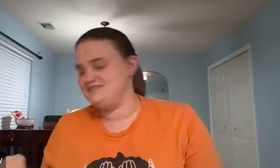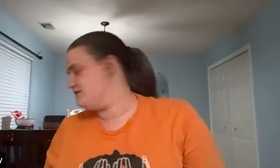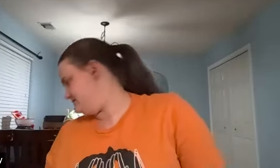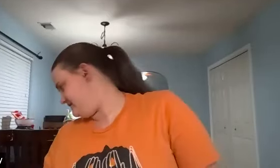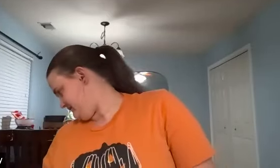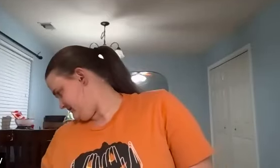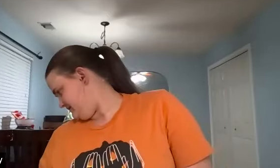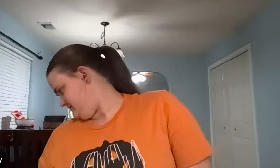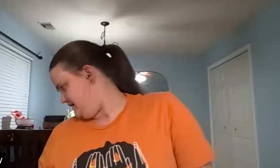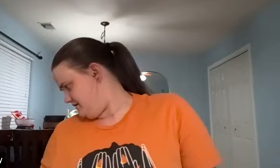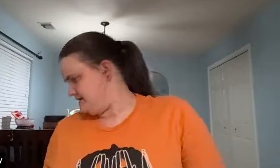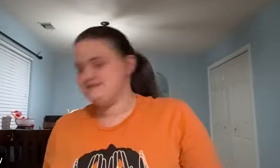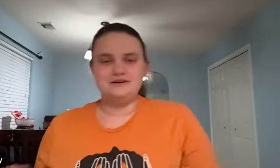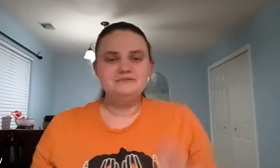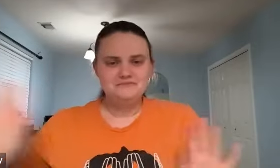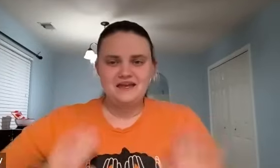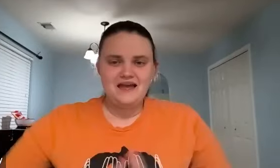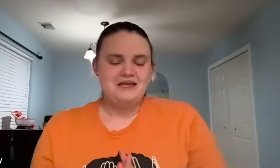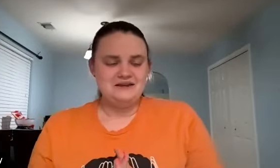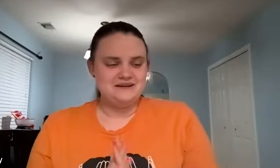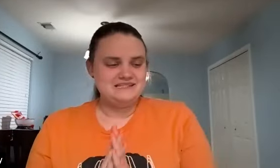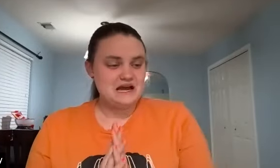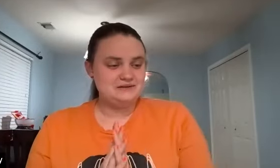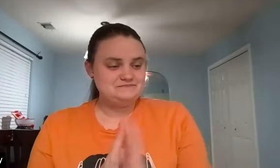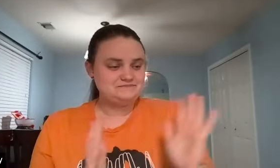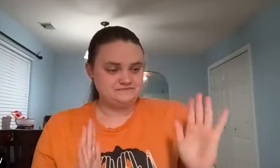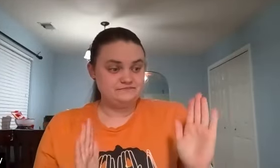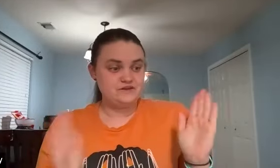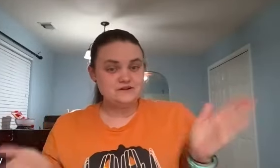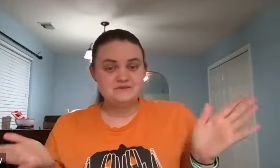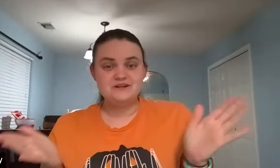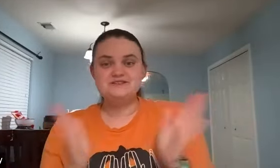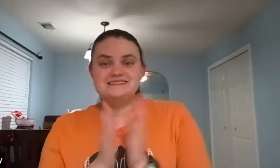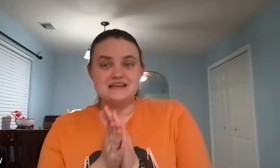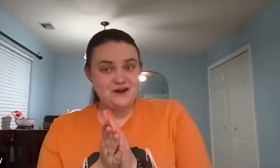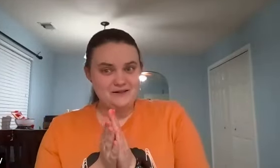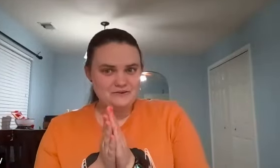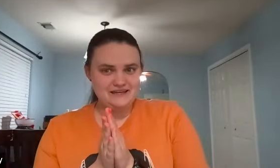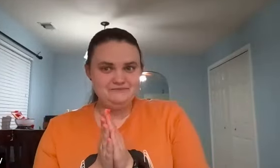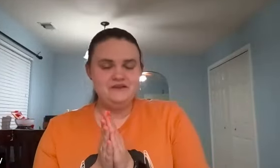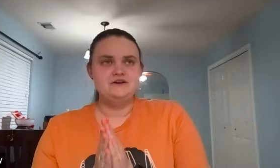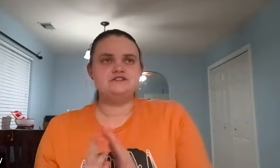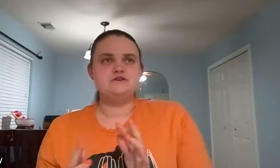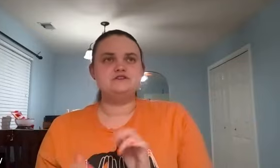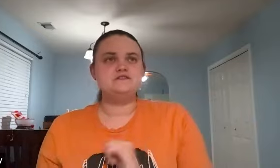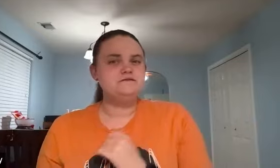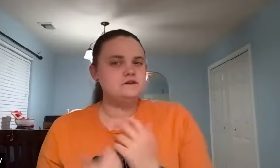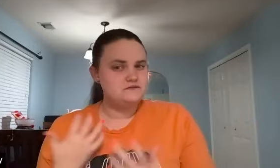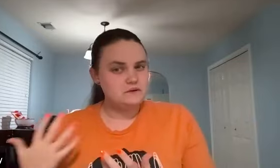So I'm like, all right, sir. Anyways, the first time we're going to do is the sign for Halloween. So there's a few different ways you